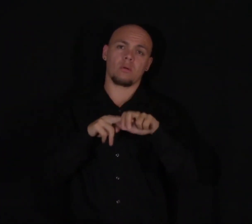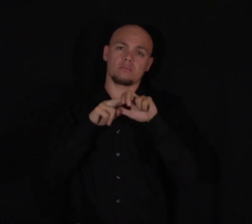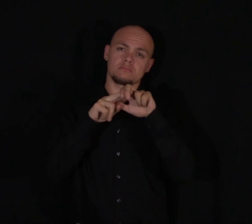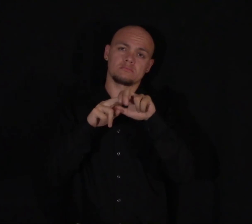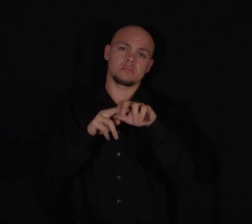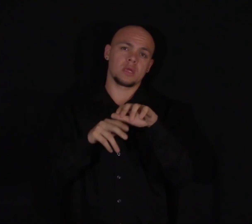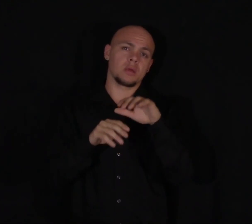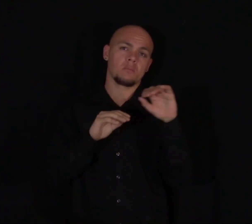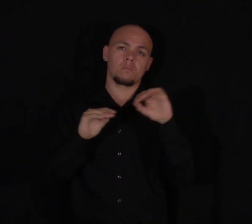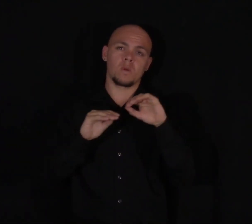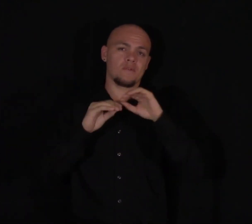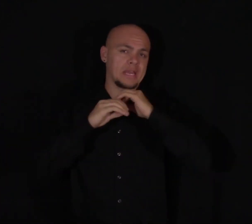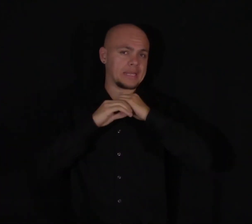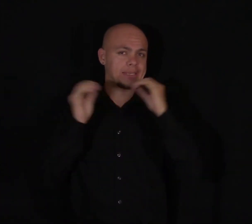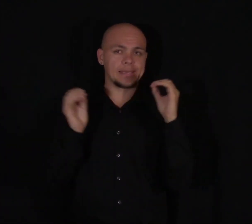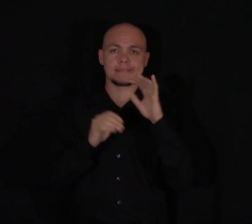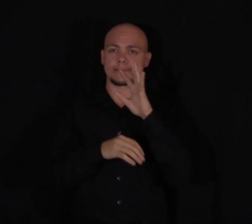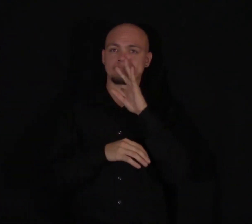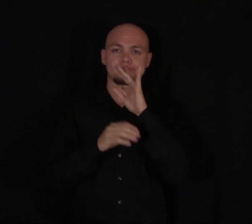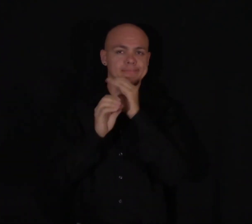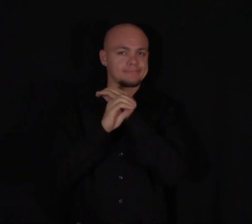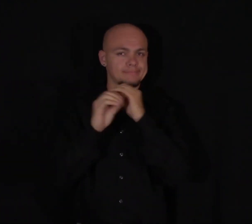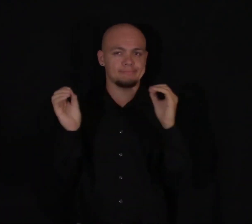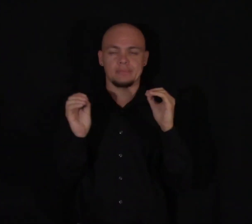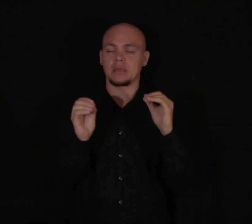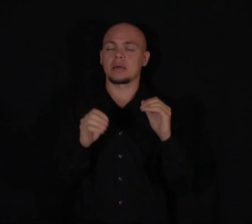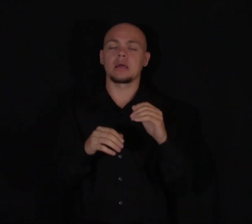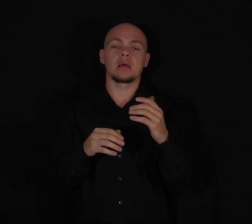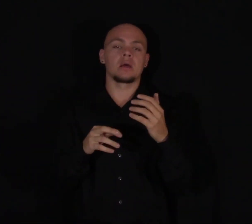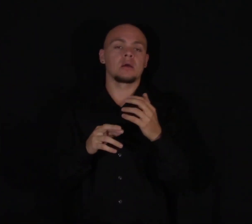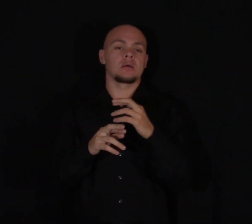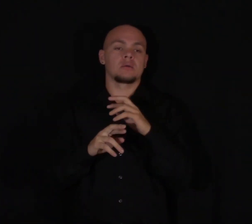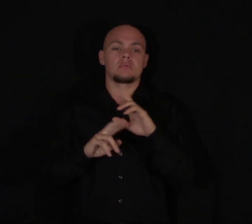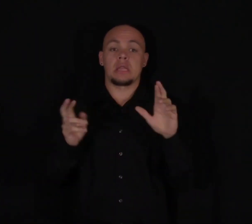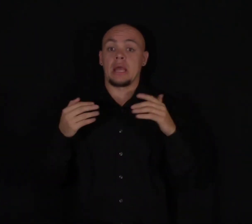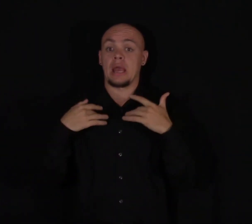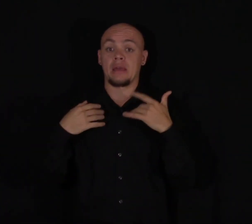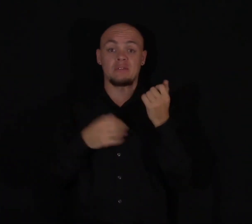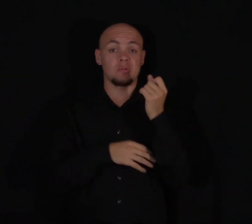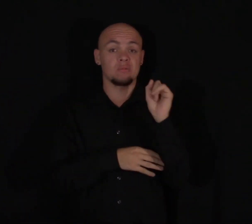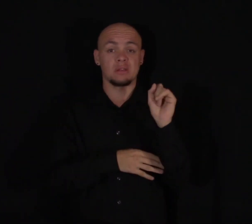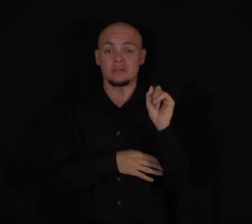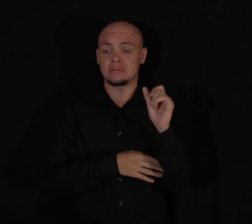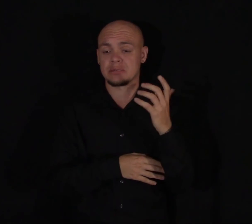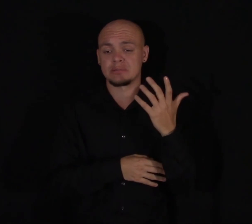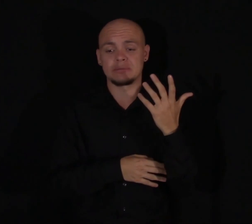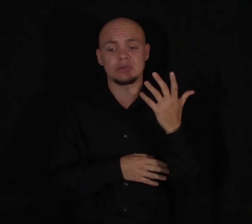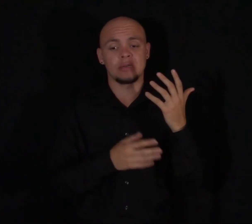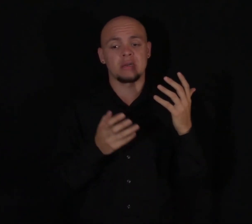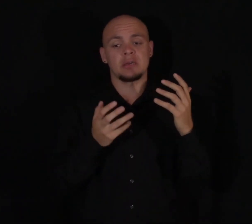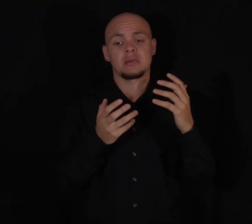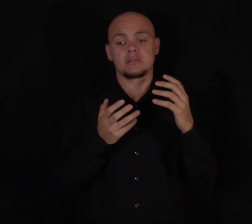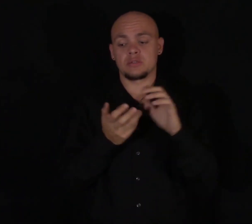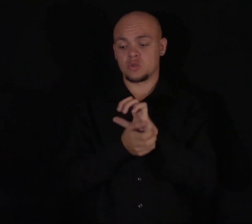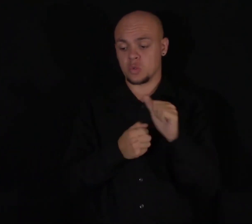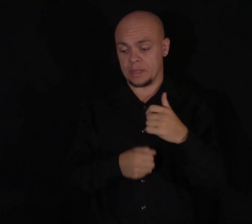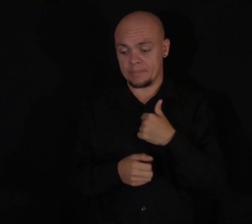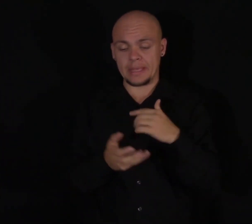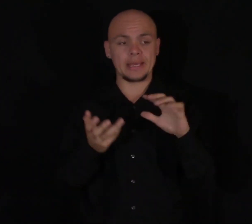speechless, wishing for some mighty revolution that might bury me and my destroyer in its ruins. The